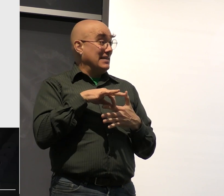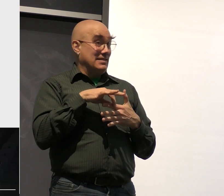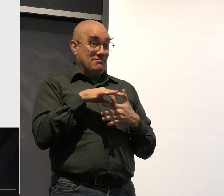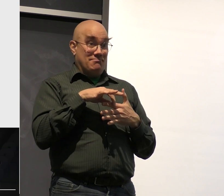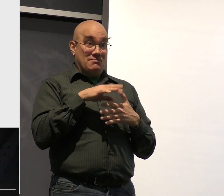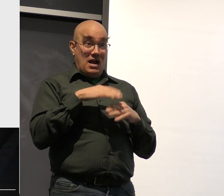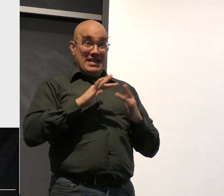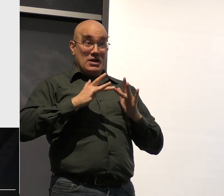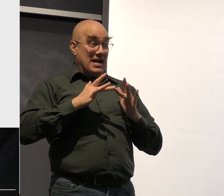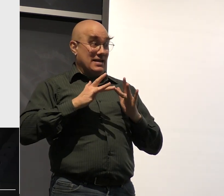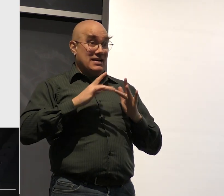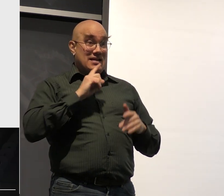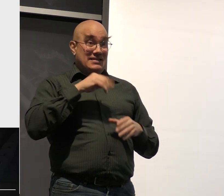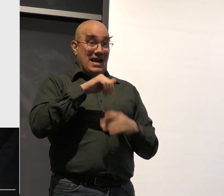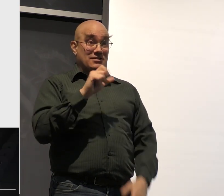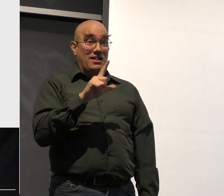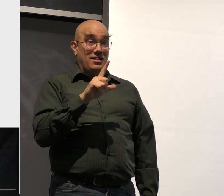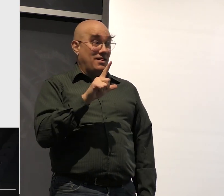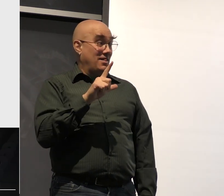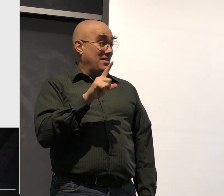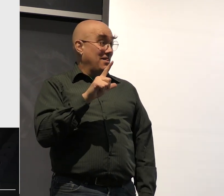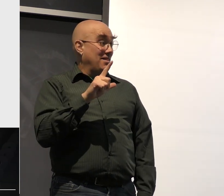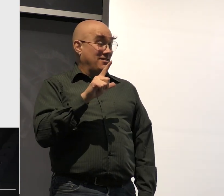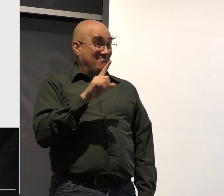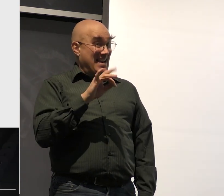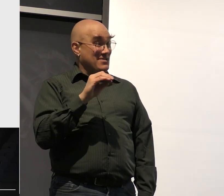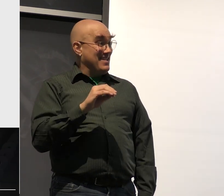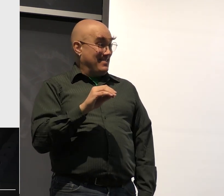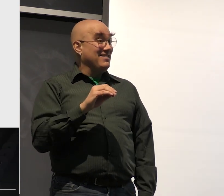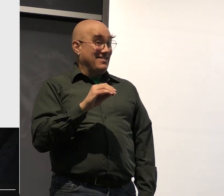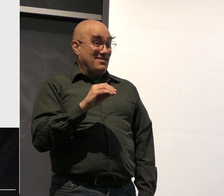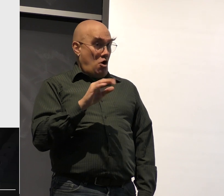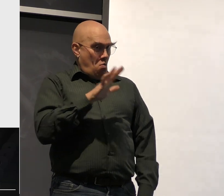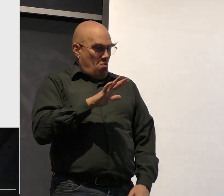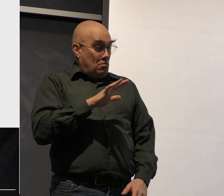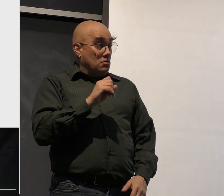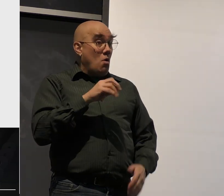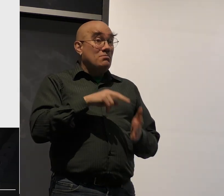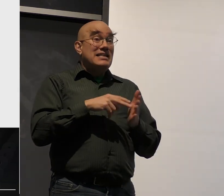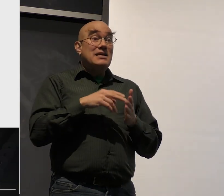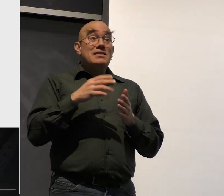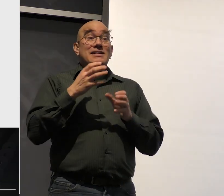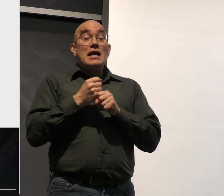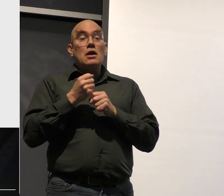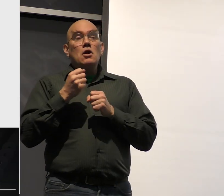80% of all the signed content is in ASL. 80%. So that means